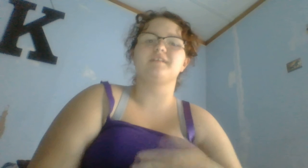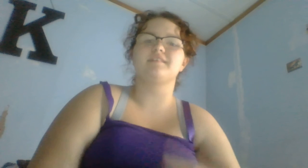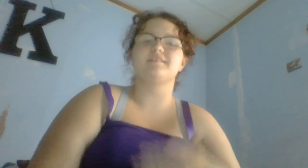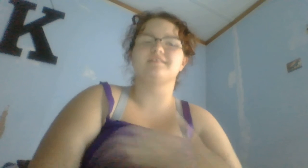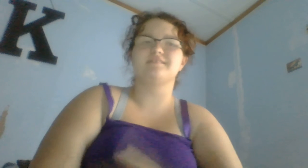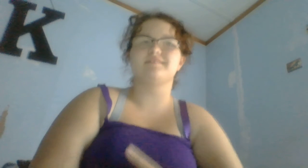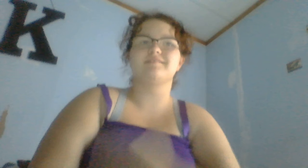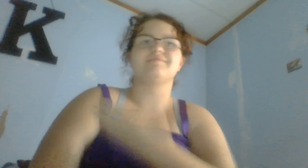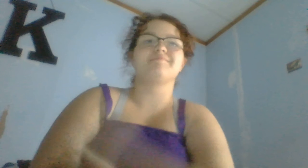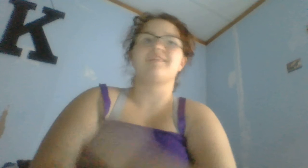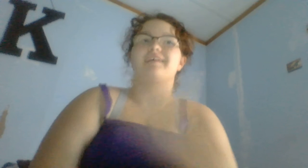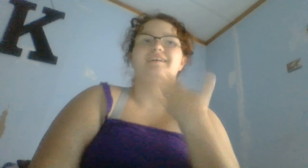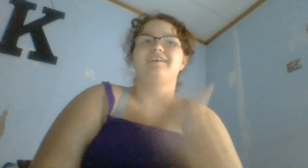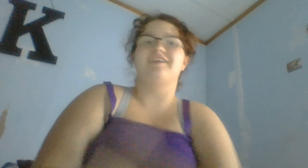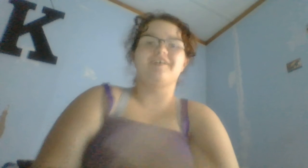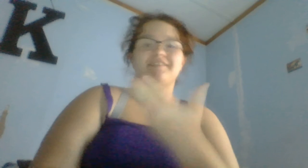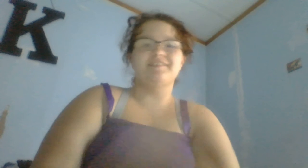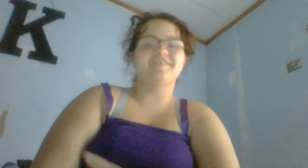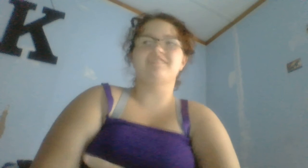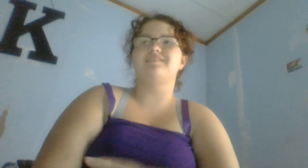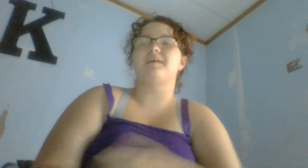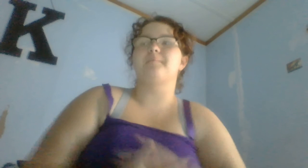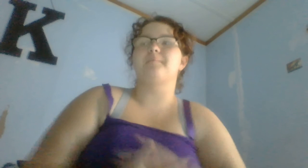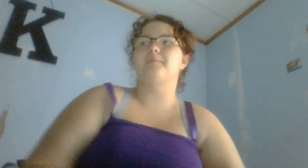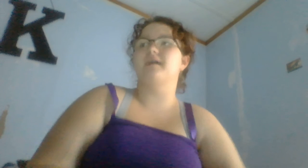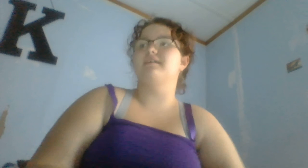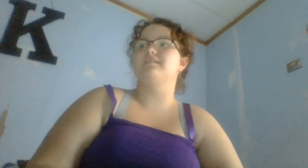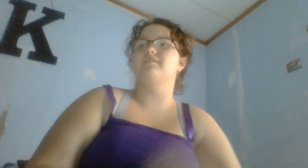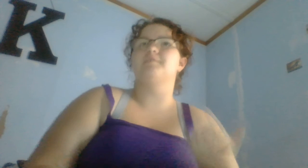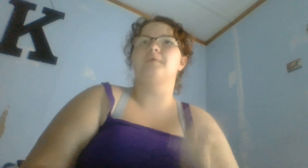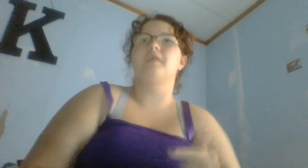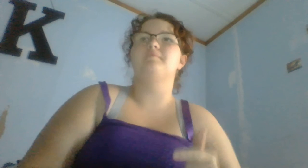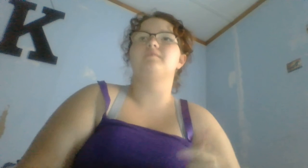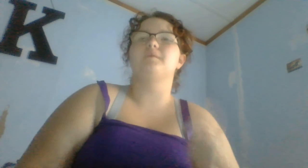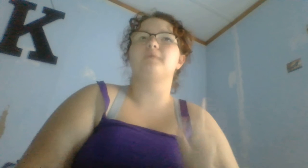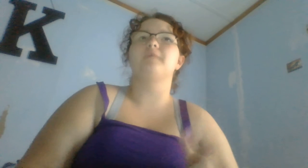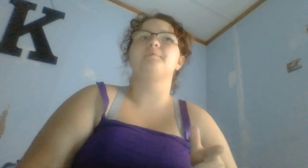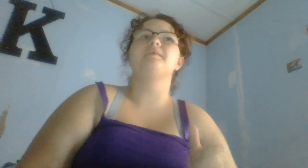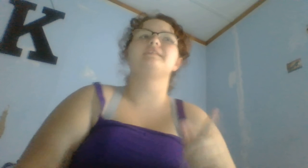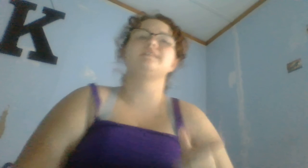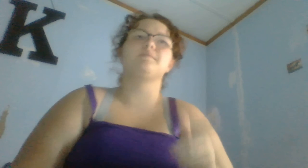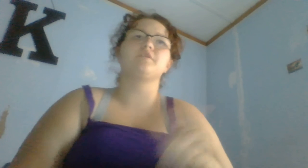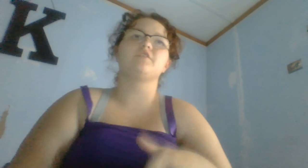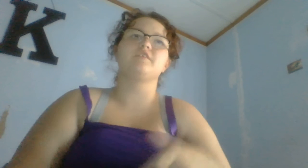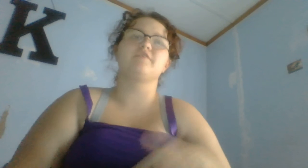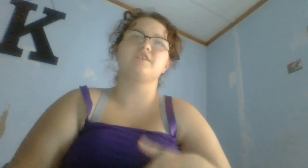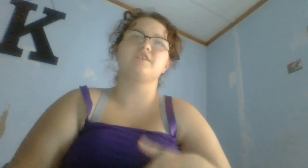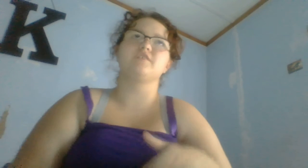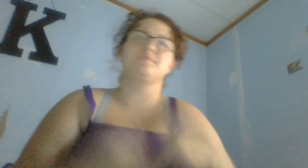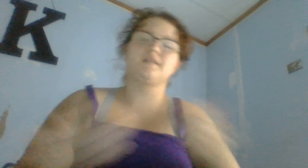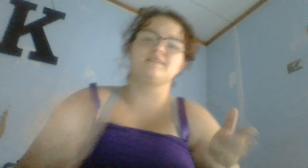like this on new year's but or prop no probably december 31st because